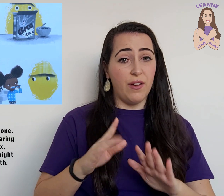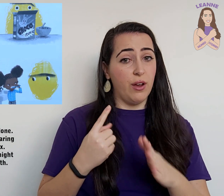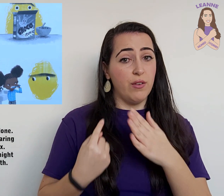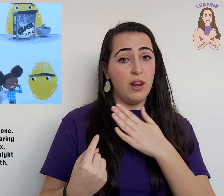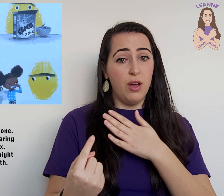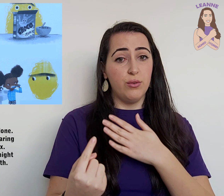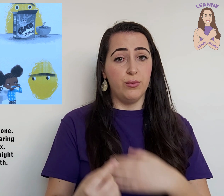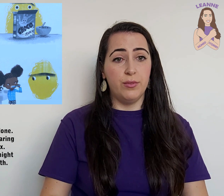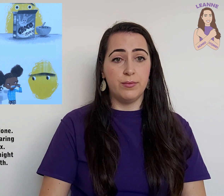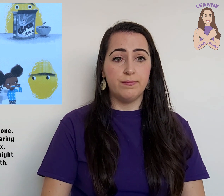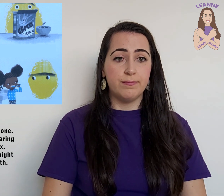her alone.